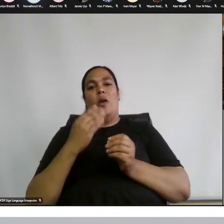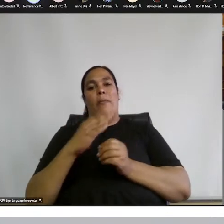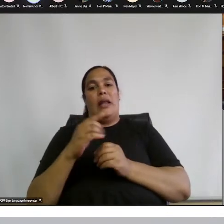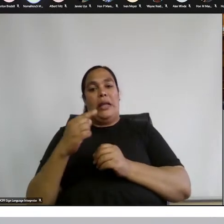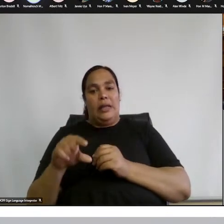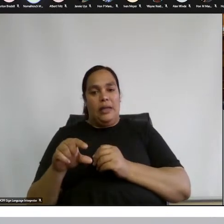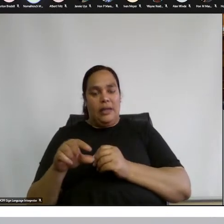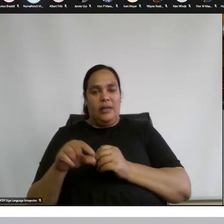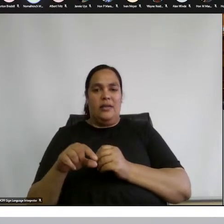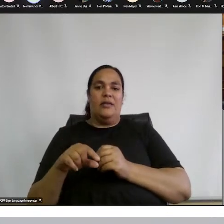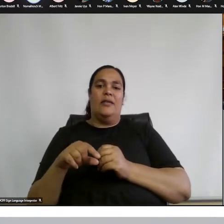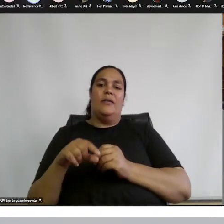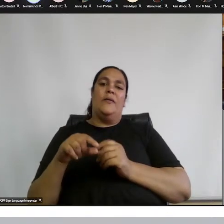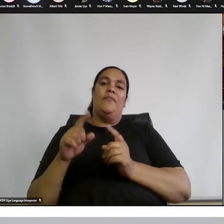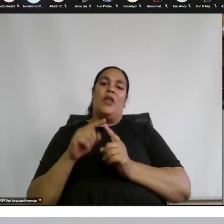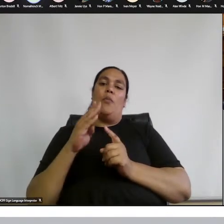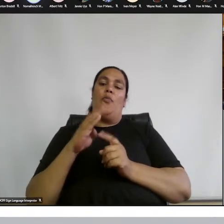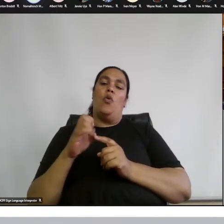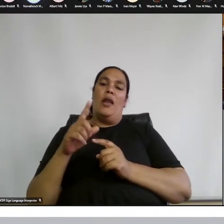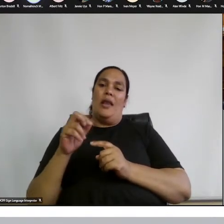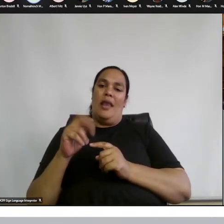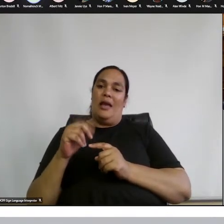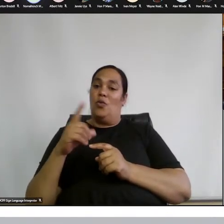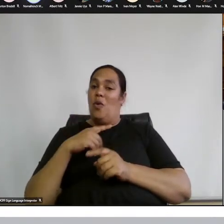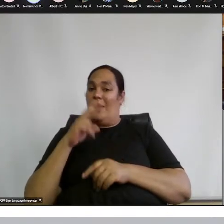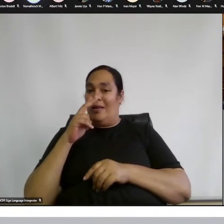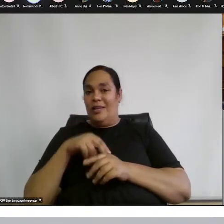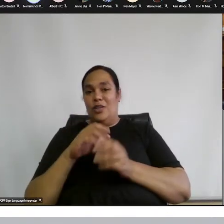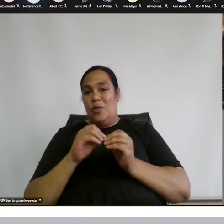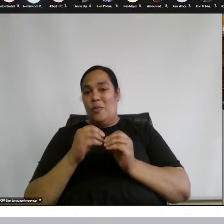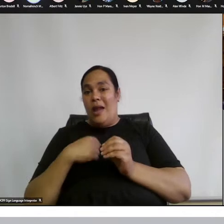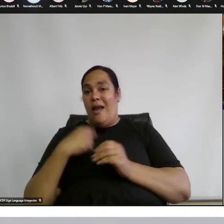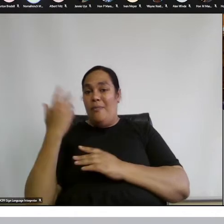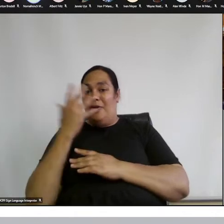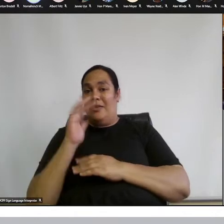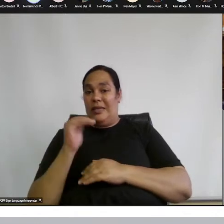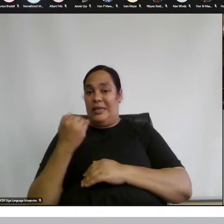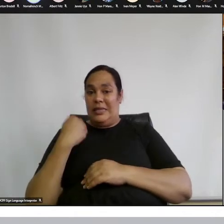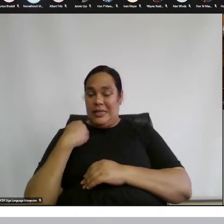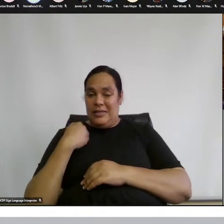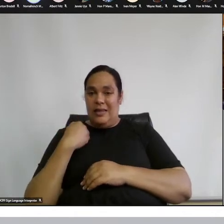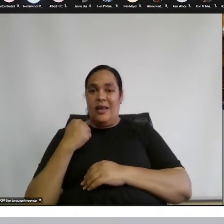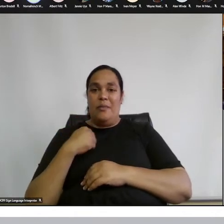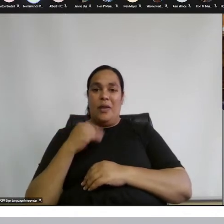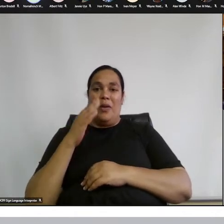Gate facility and Boland, because we still have to be ready, as I presented yesterday, in terms of our